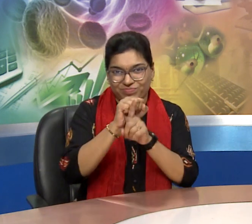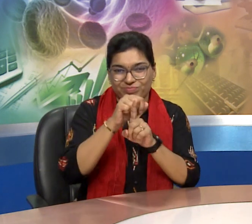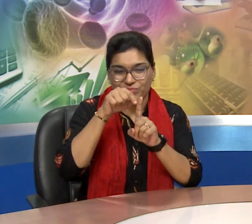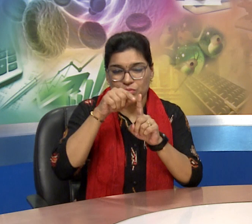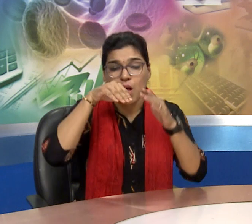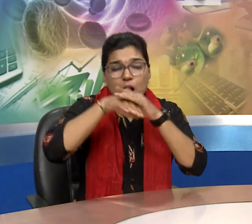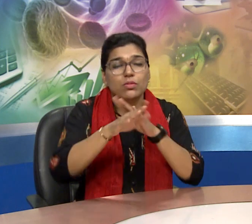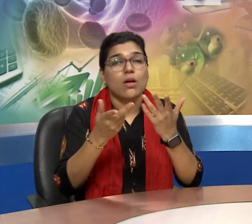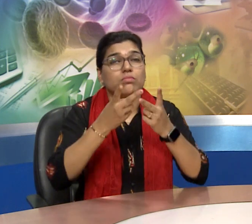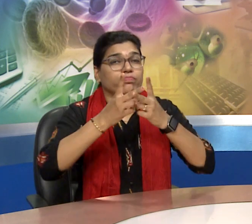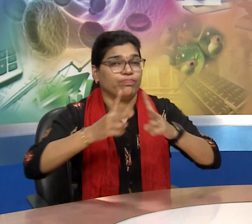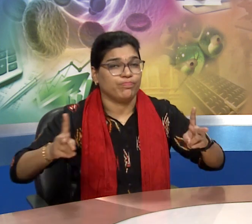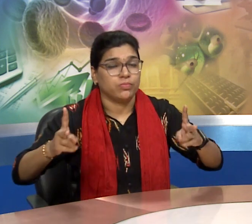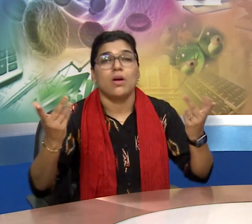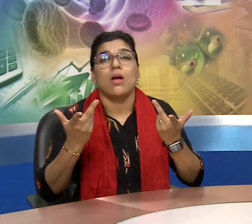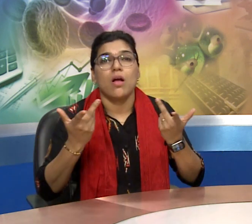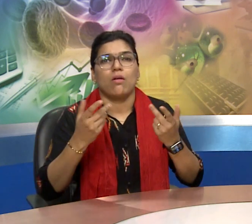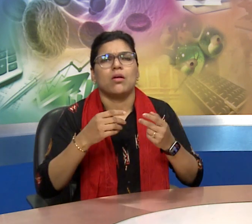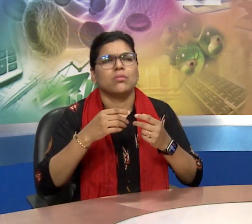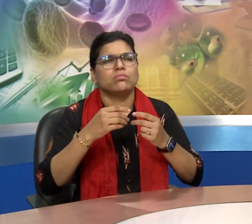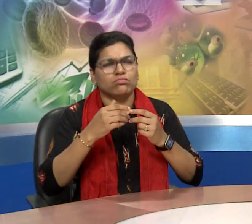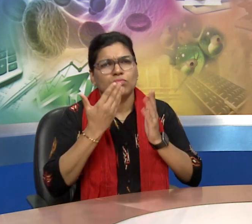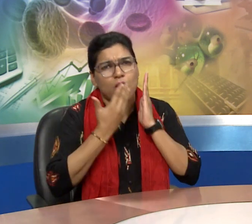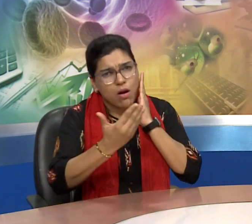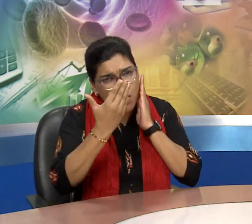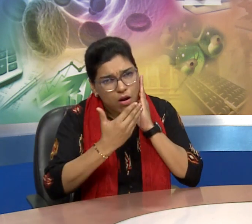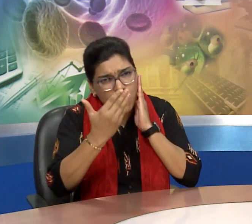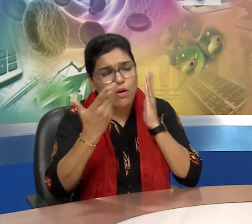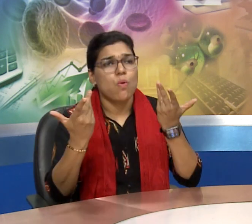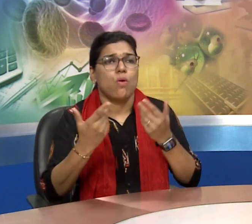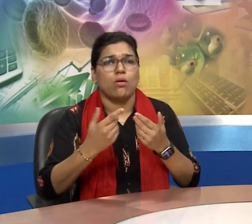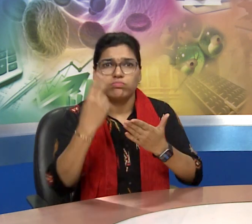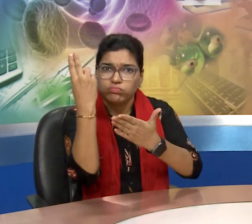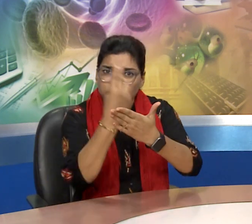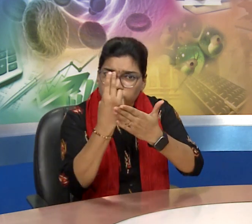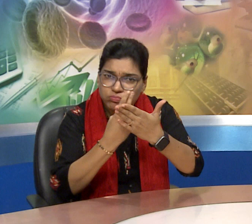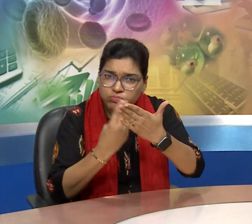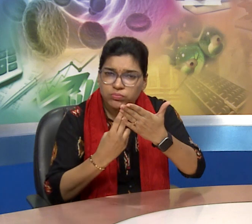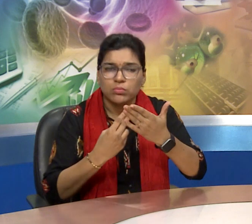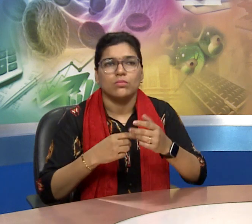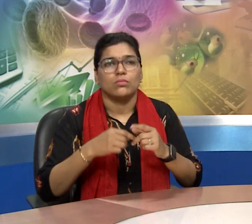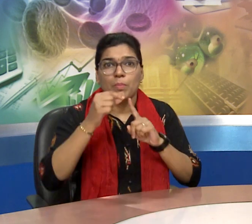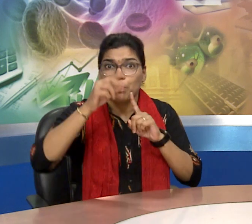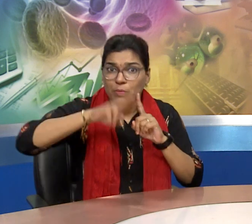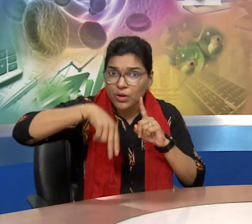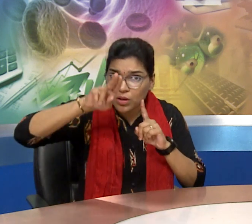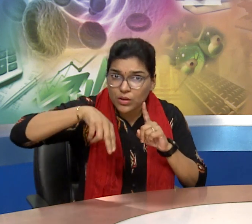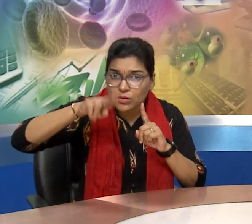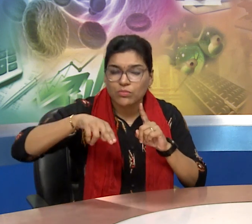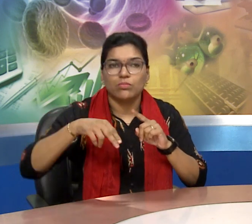a community or large group of people, they may be communicated